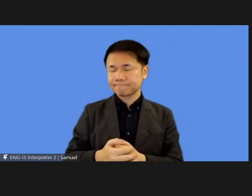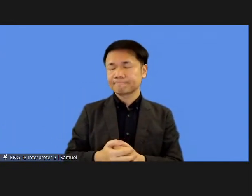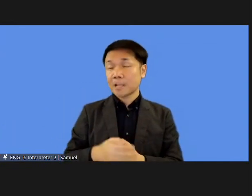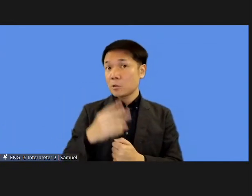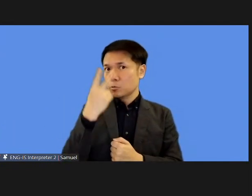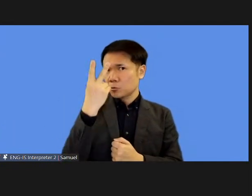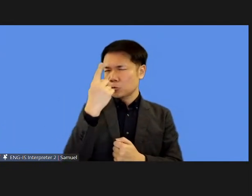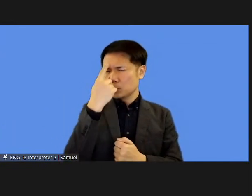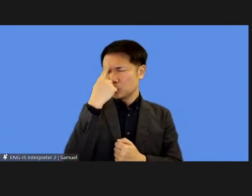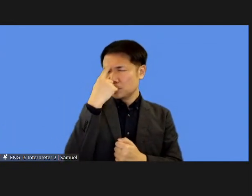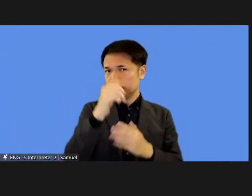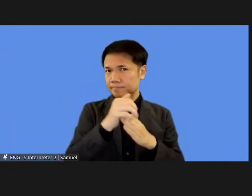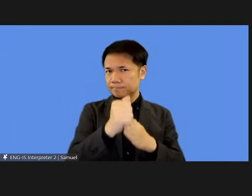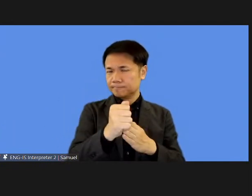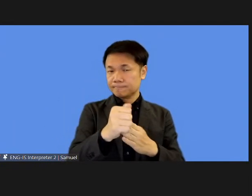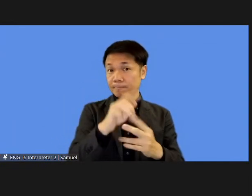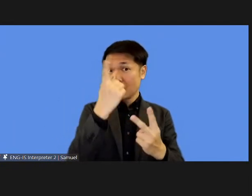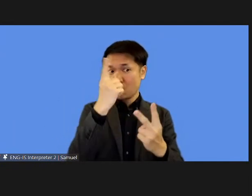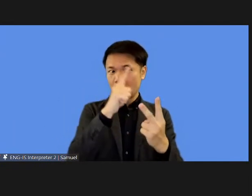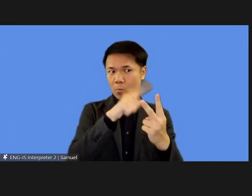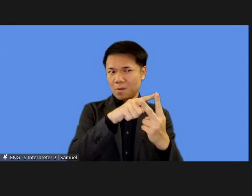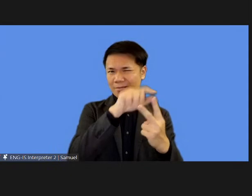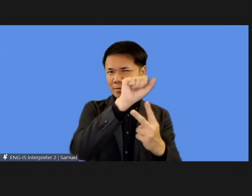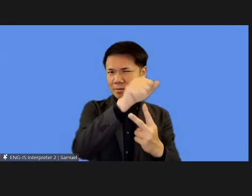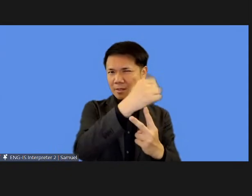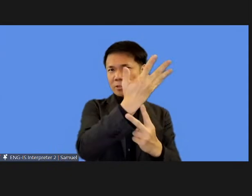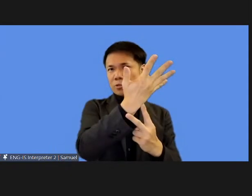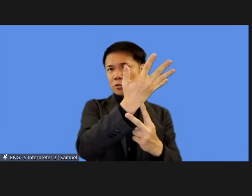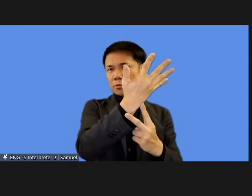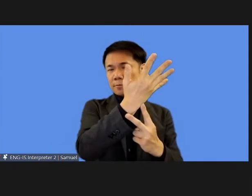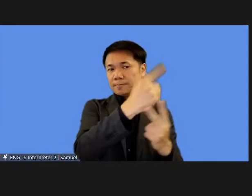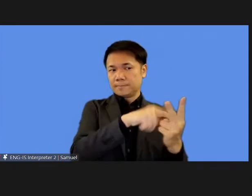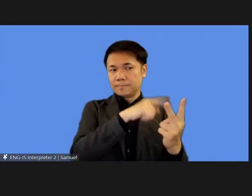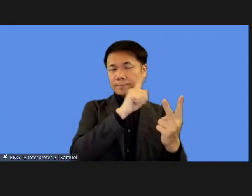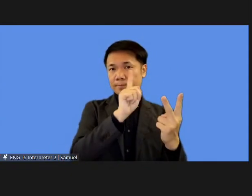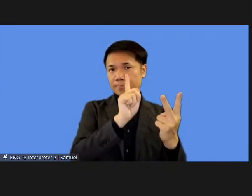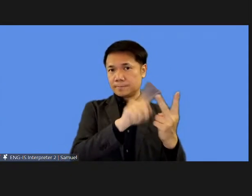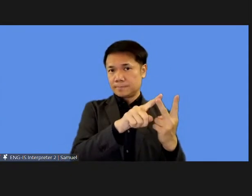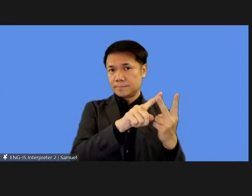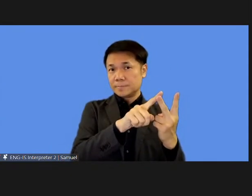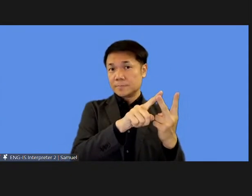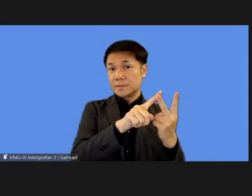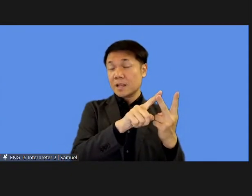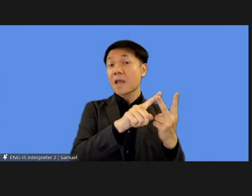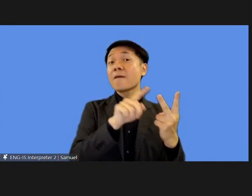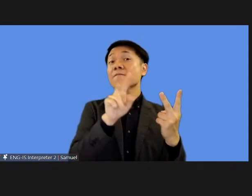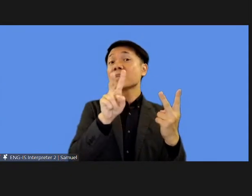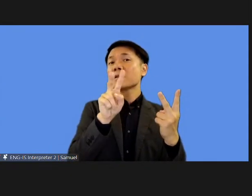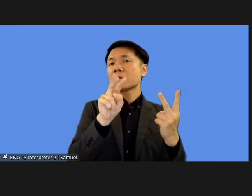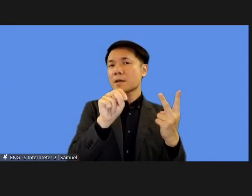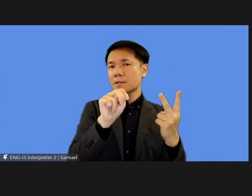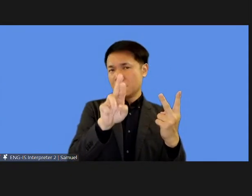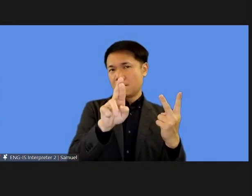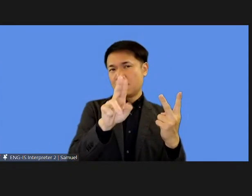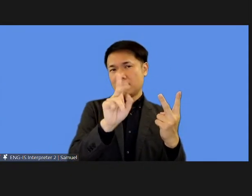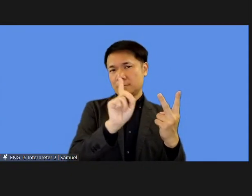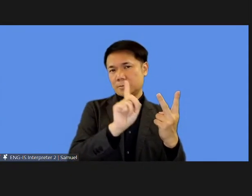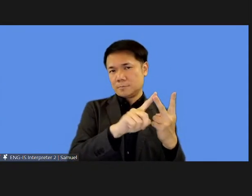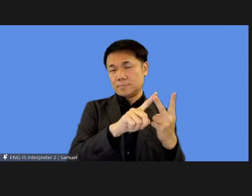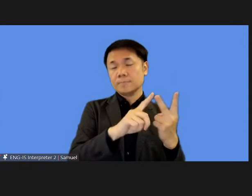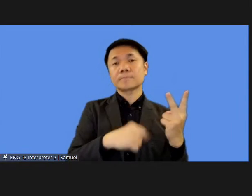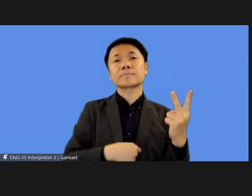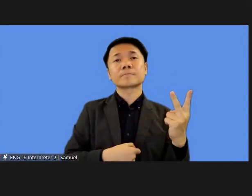SDGs at the local level, and also through our carrying out the voluntary local review to accelerate